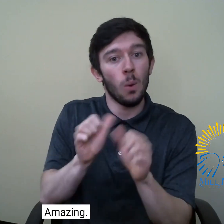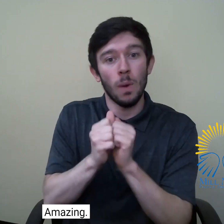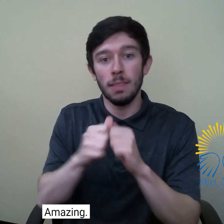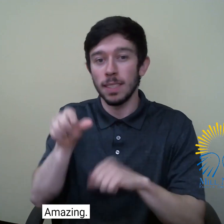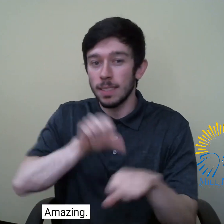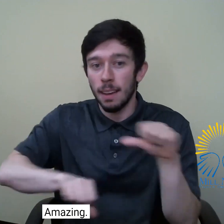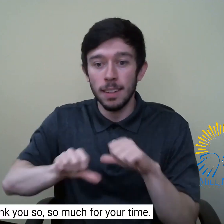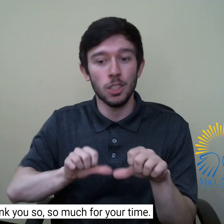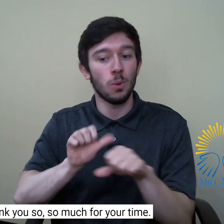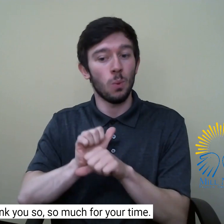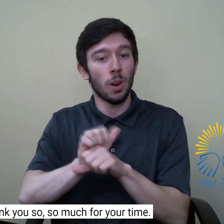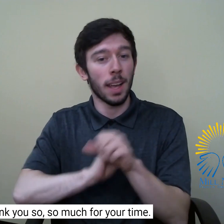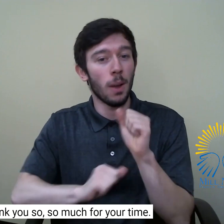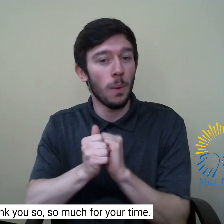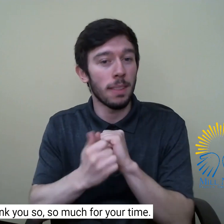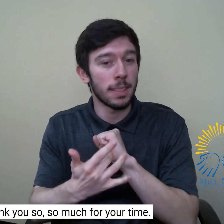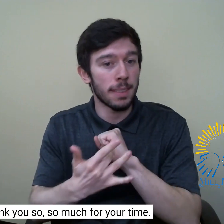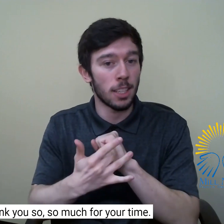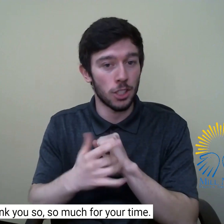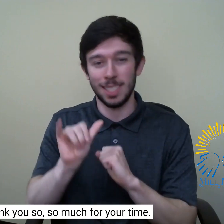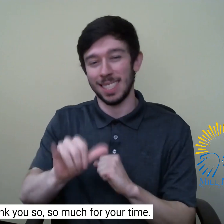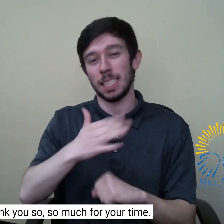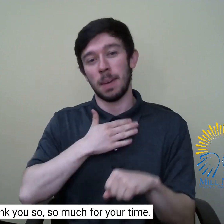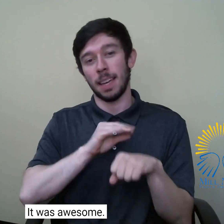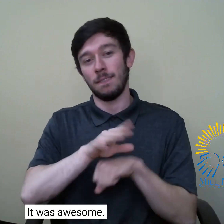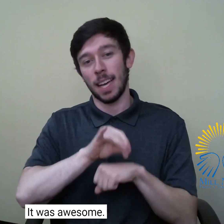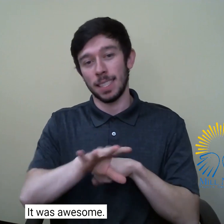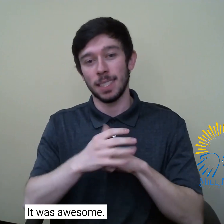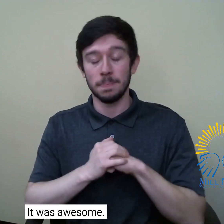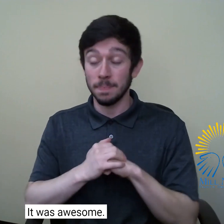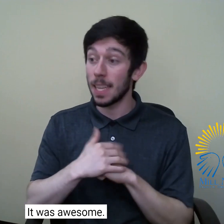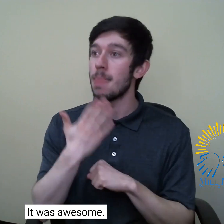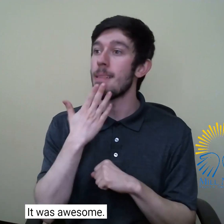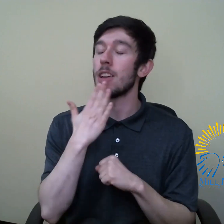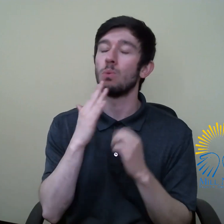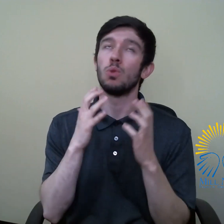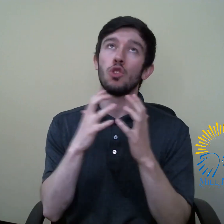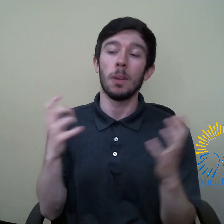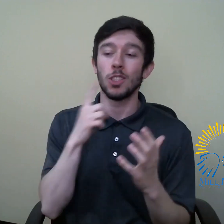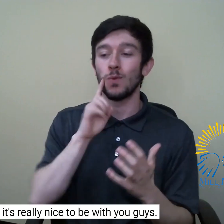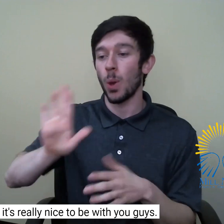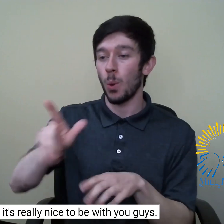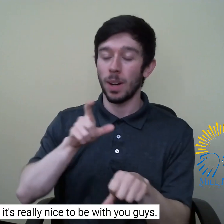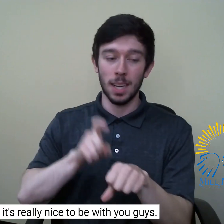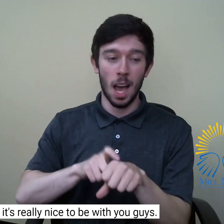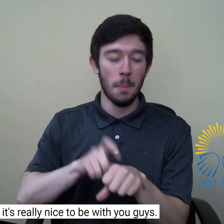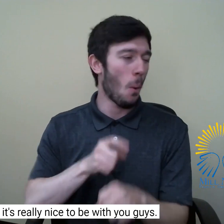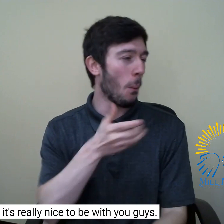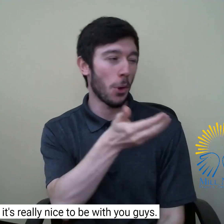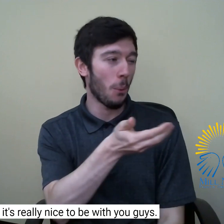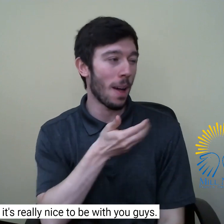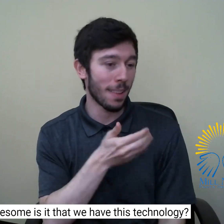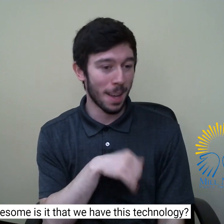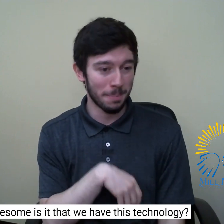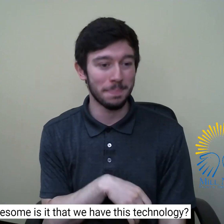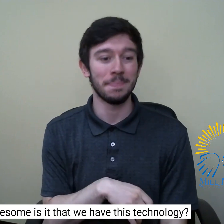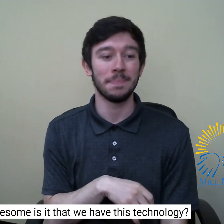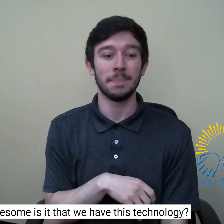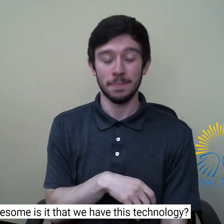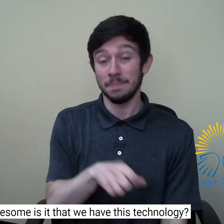Amazing. Thank you so much for your time. It was You're welcome. Such a pleasure. Yeah, it's really nice to be with you guys. And how awesome is it that